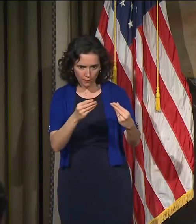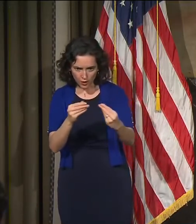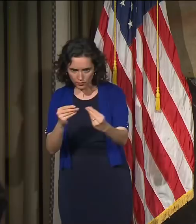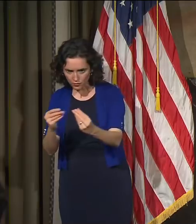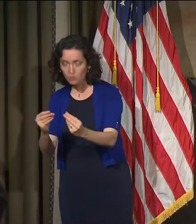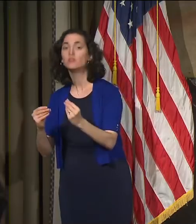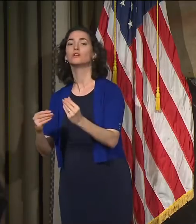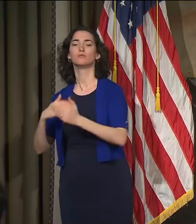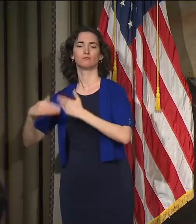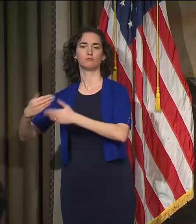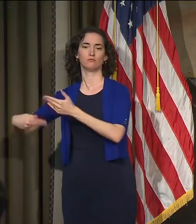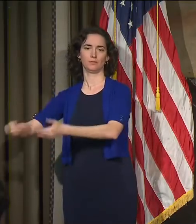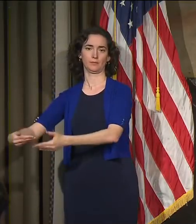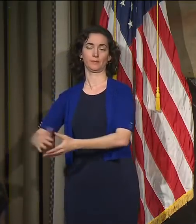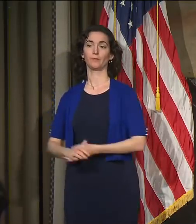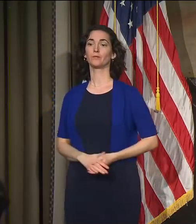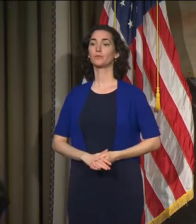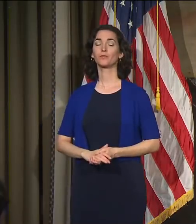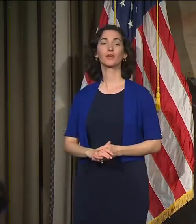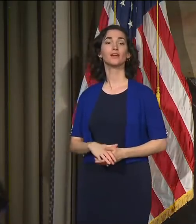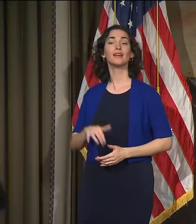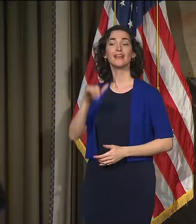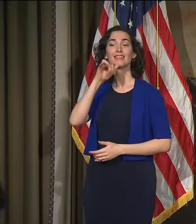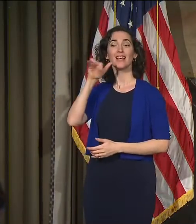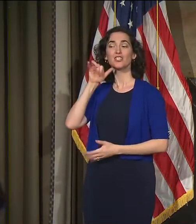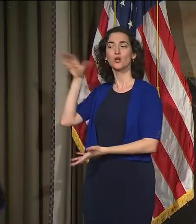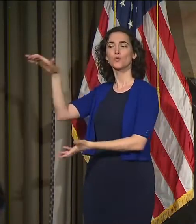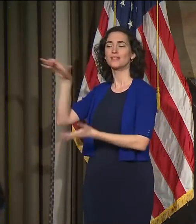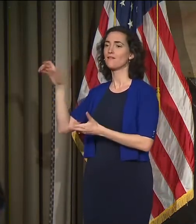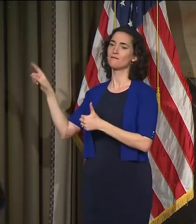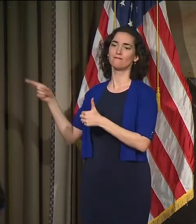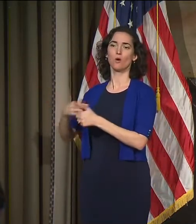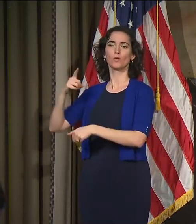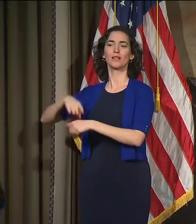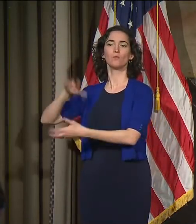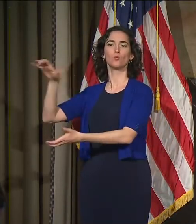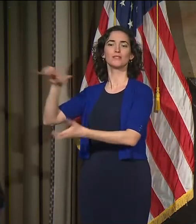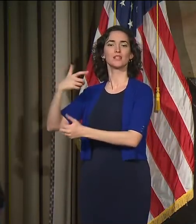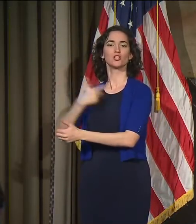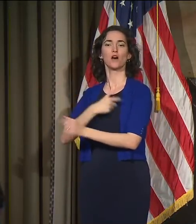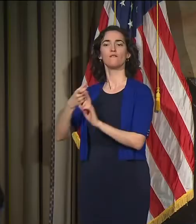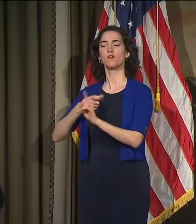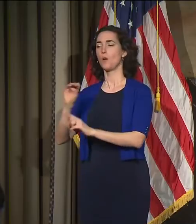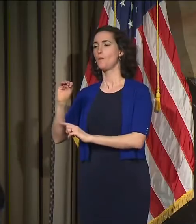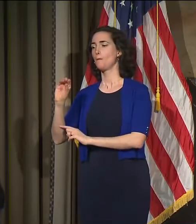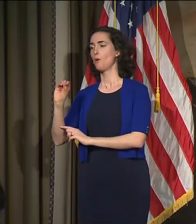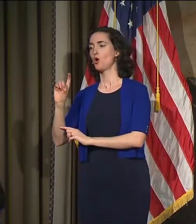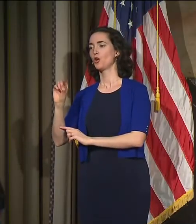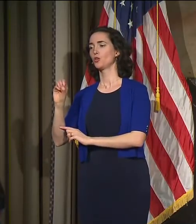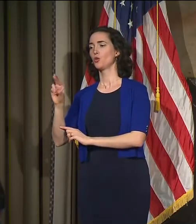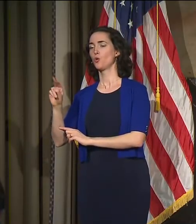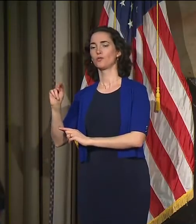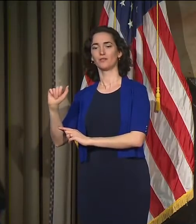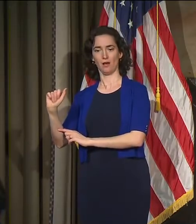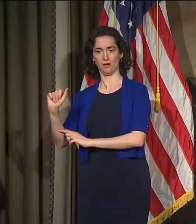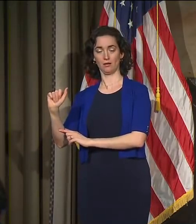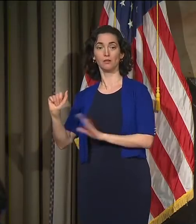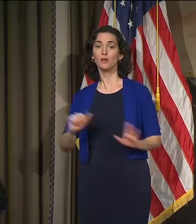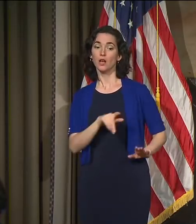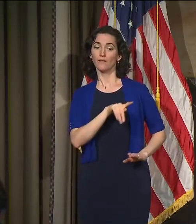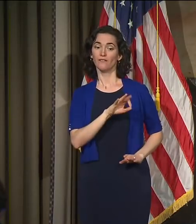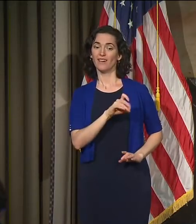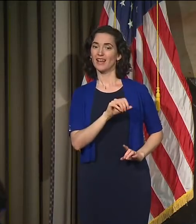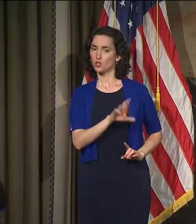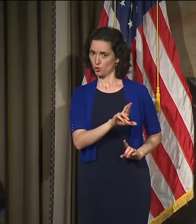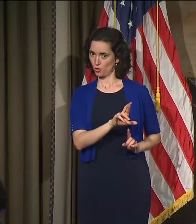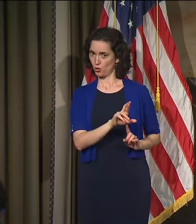Yesterday, we received our first shipment of the Moderna vaccine. And unlike the Pfizer vaccines that have been